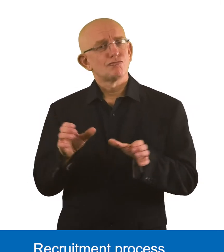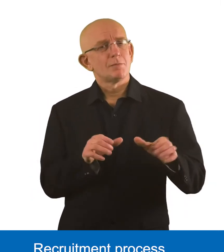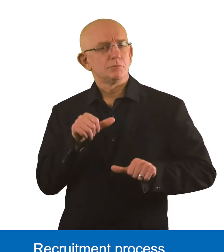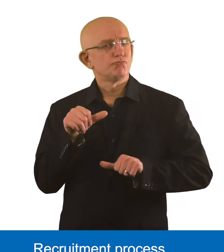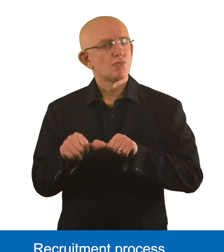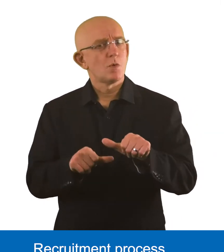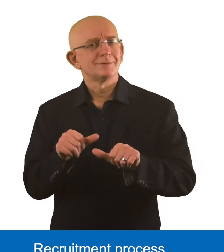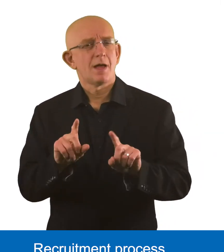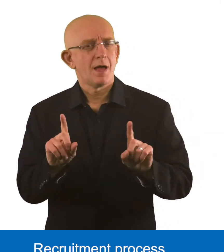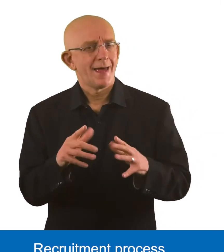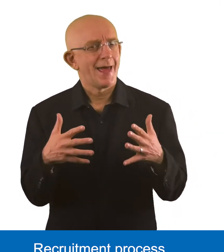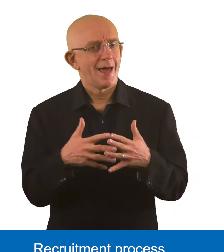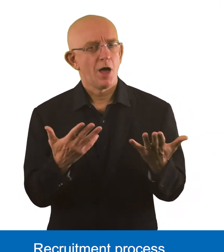Recruitment process.